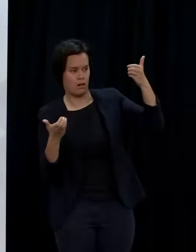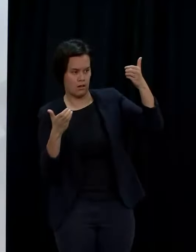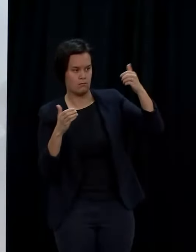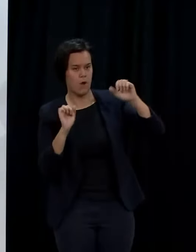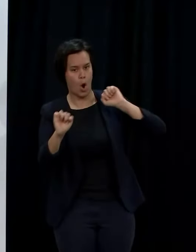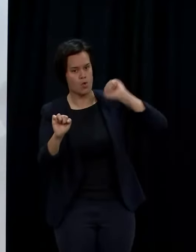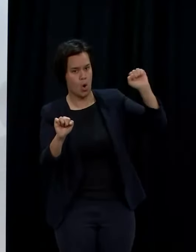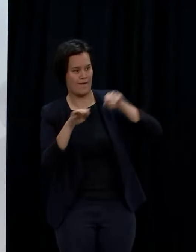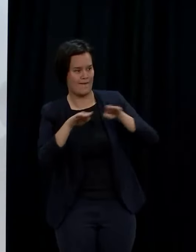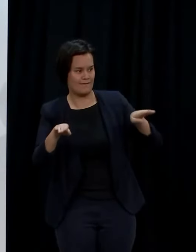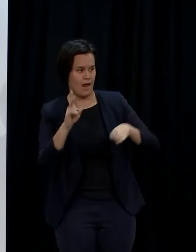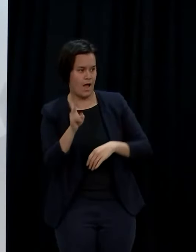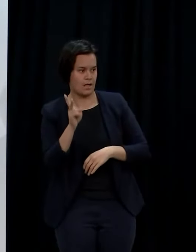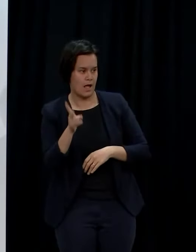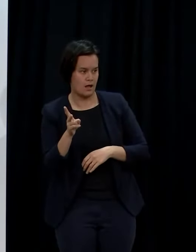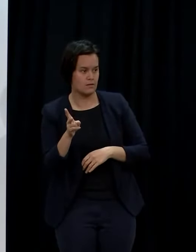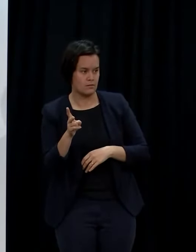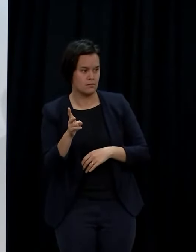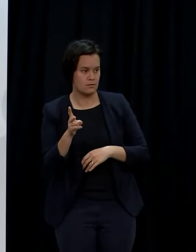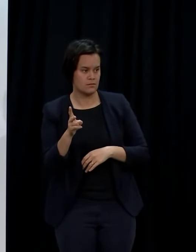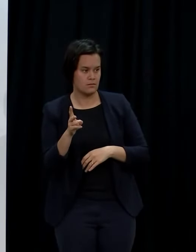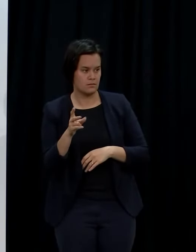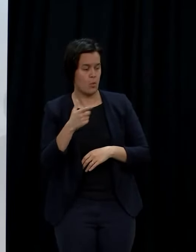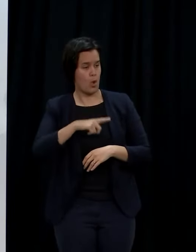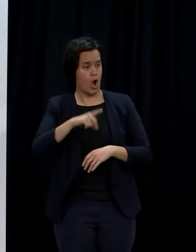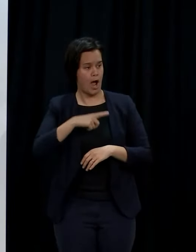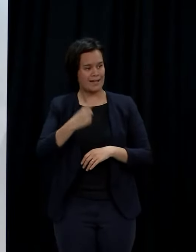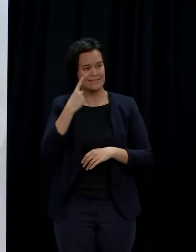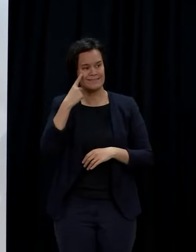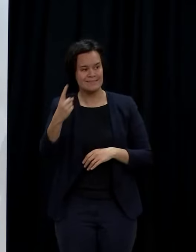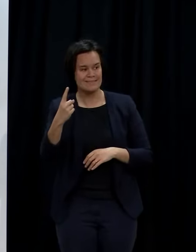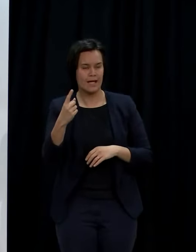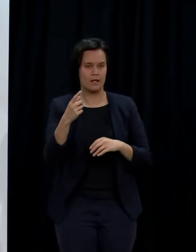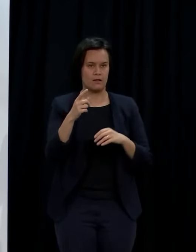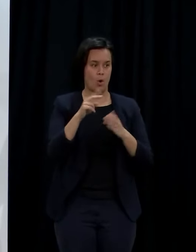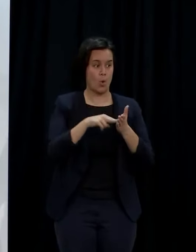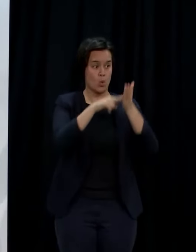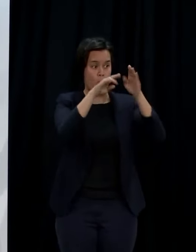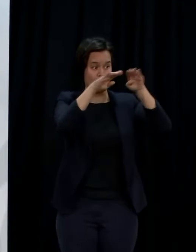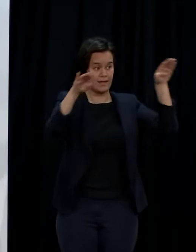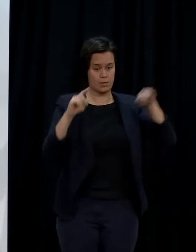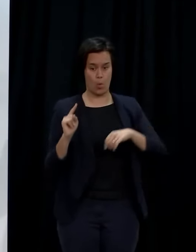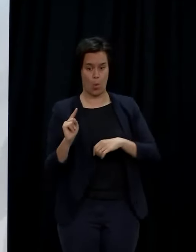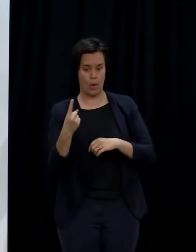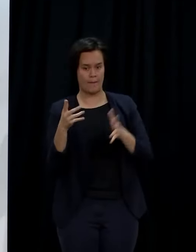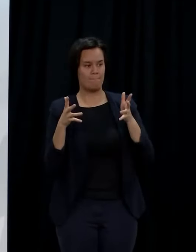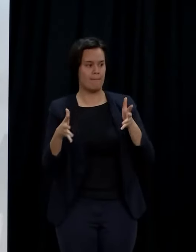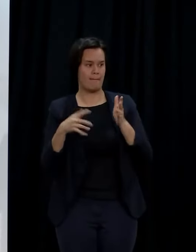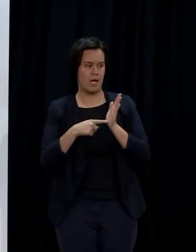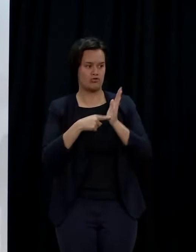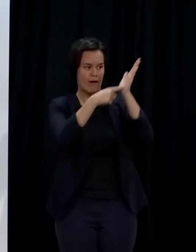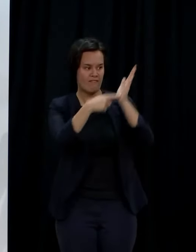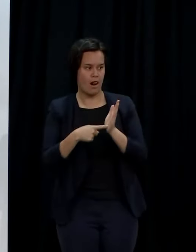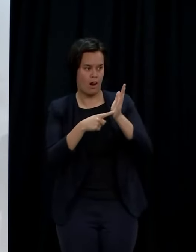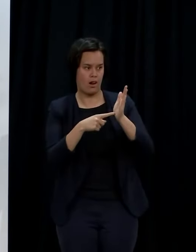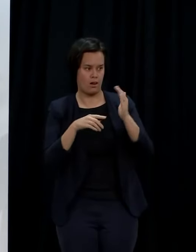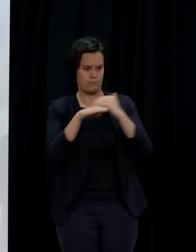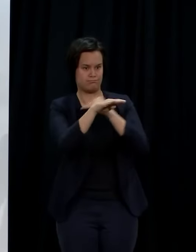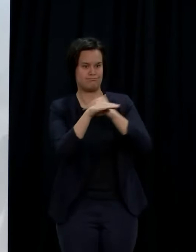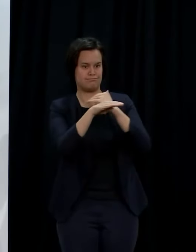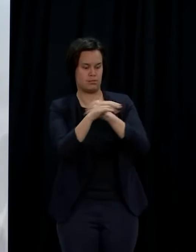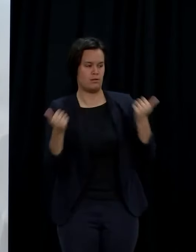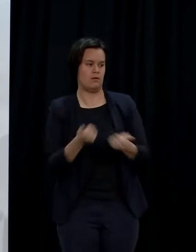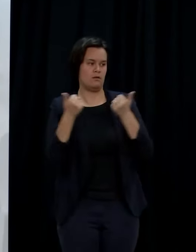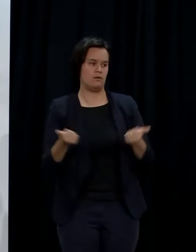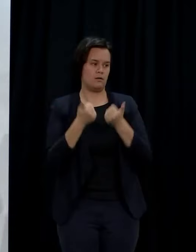much because of what we've seen around some of those transit routes up into the Northland area. So it is a very cautious approach.